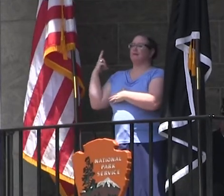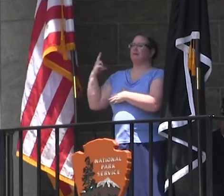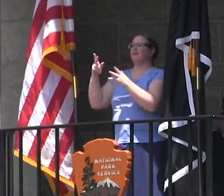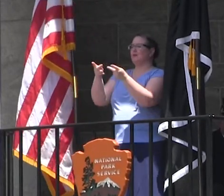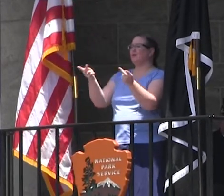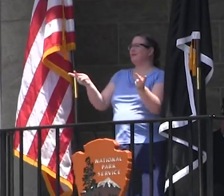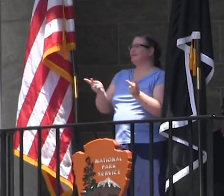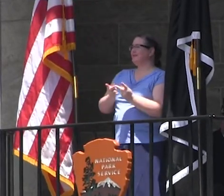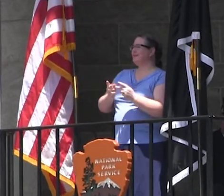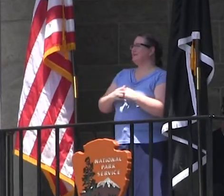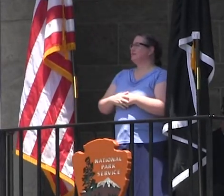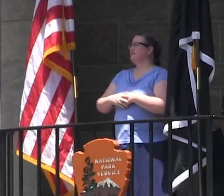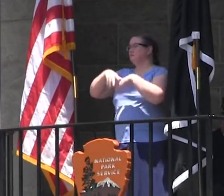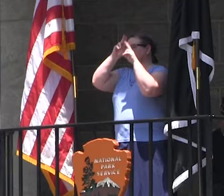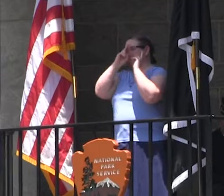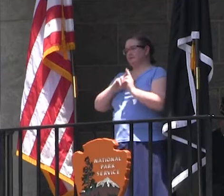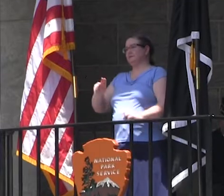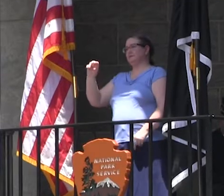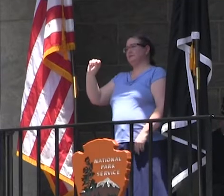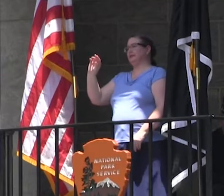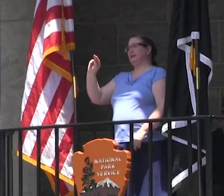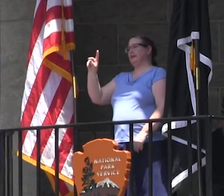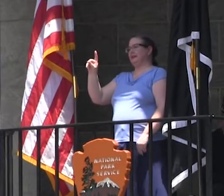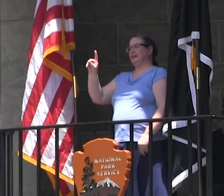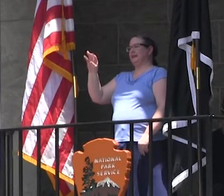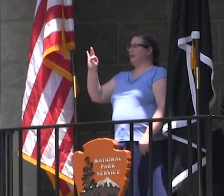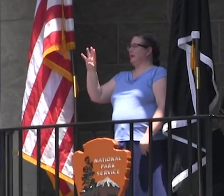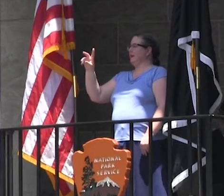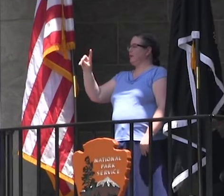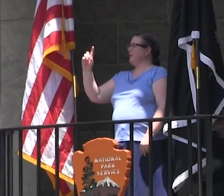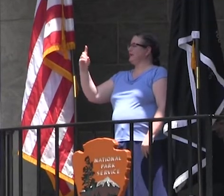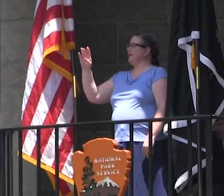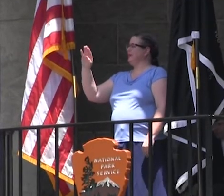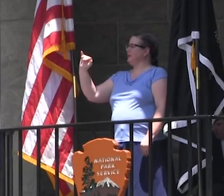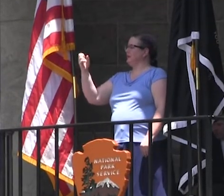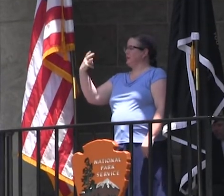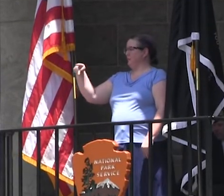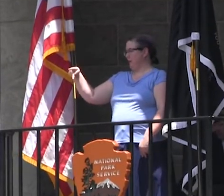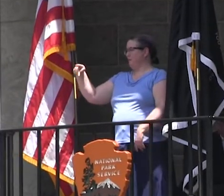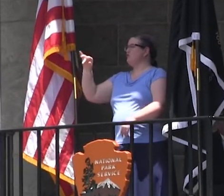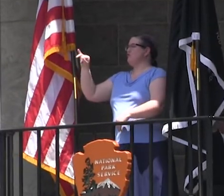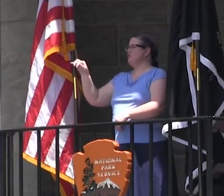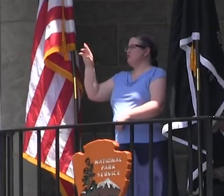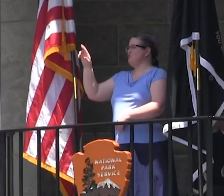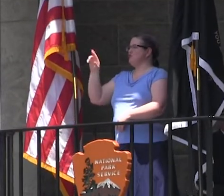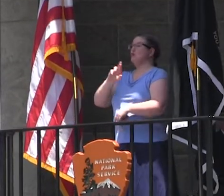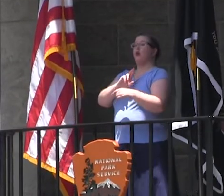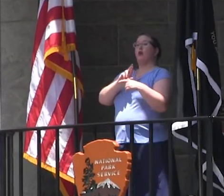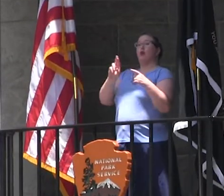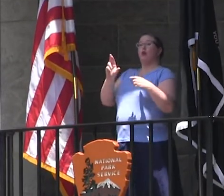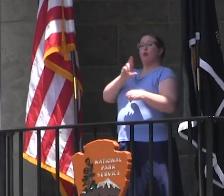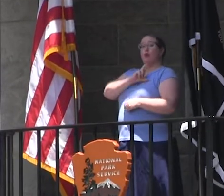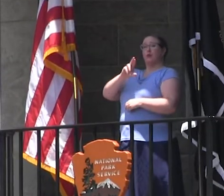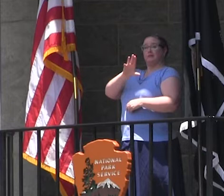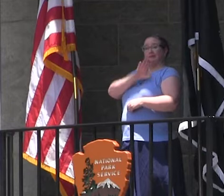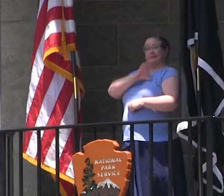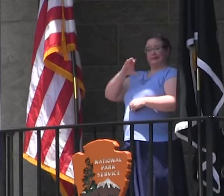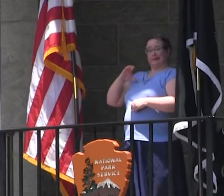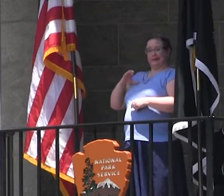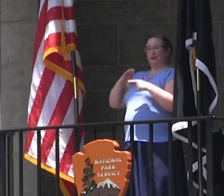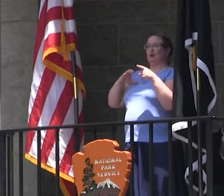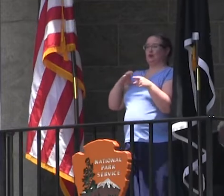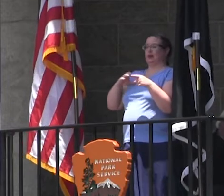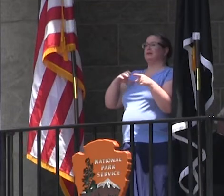site, the Honorable Sanford D. Bishop, Jr., representative from Georgia's 2nd Congressional District,